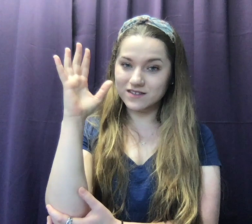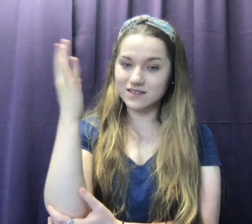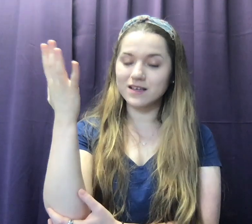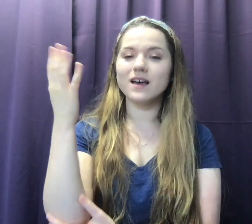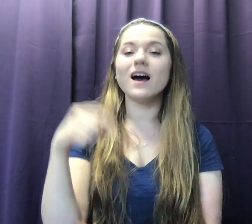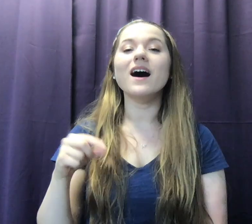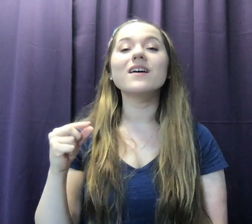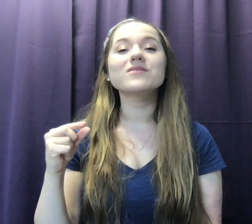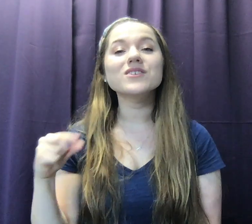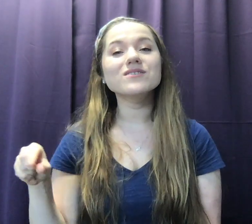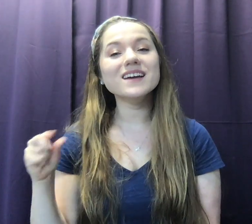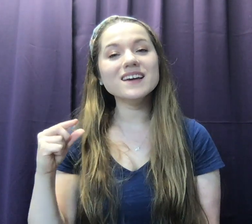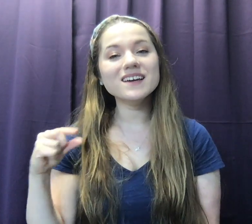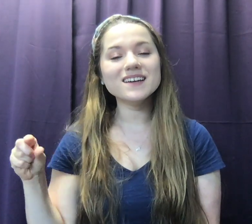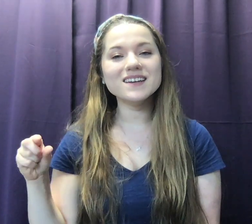trees of green.